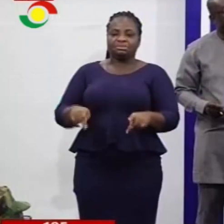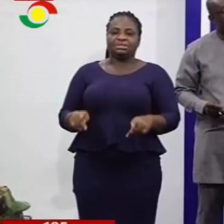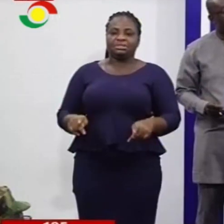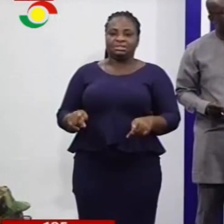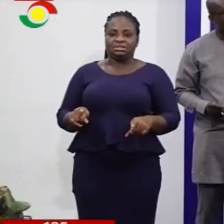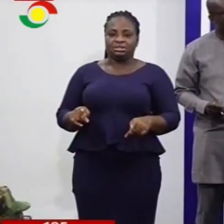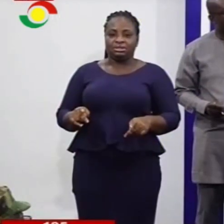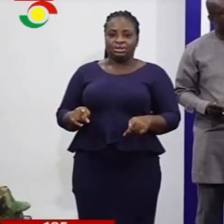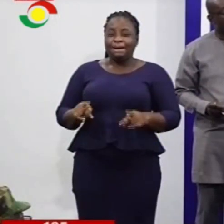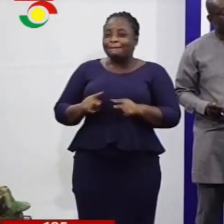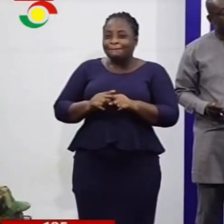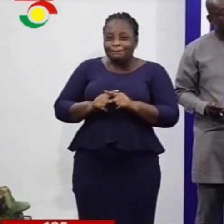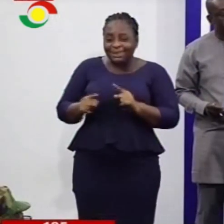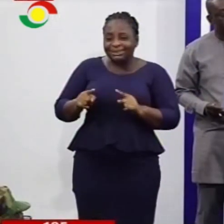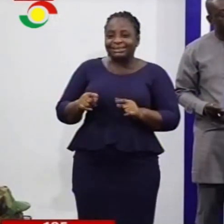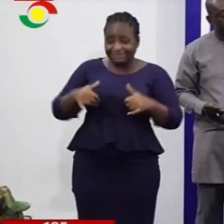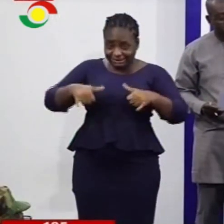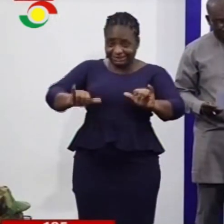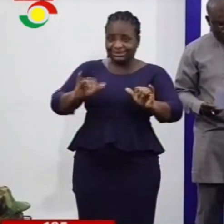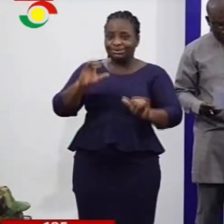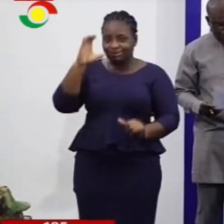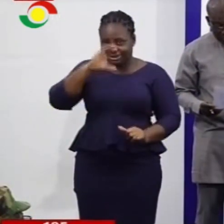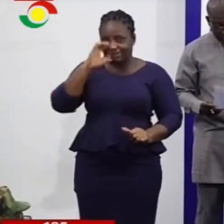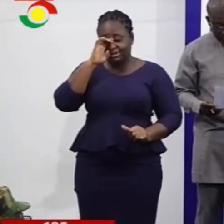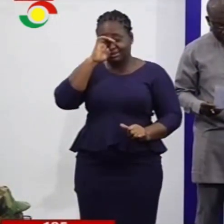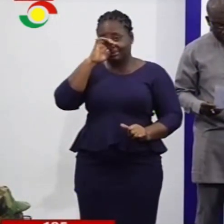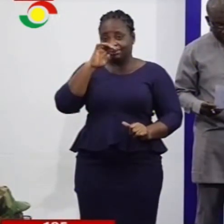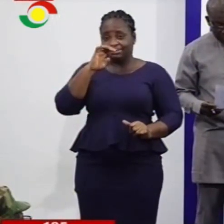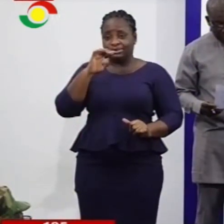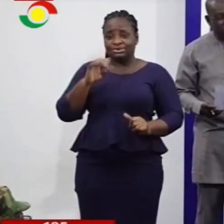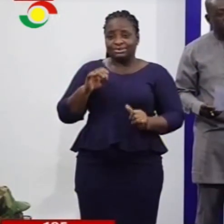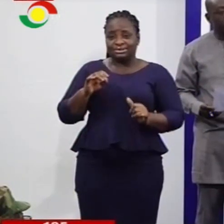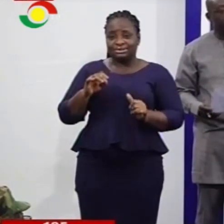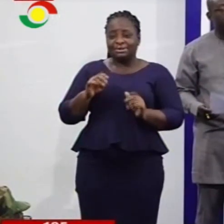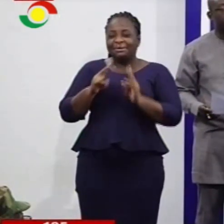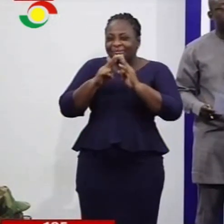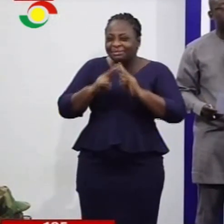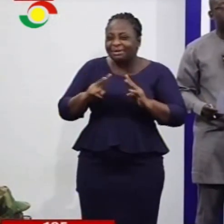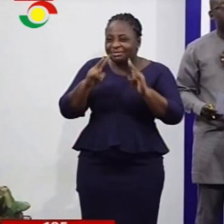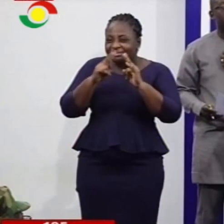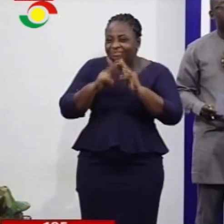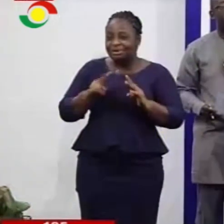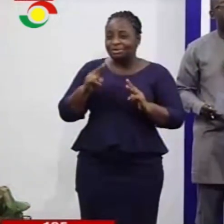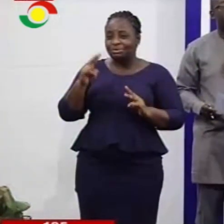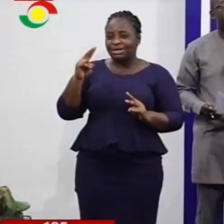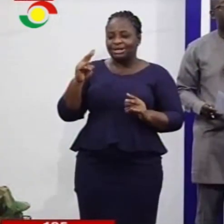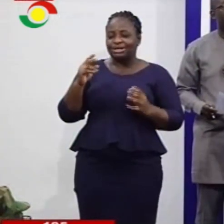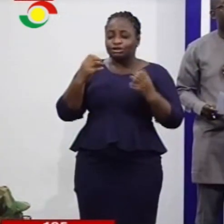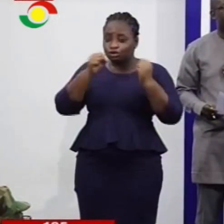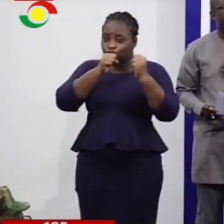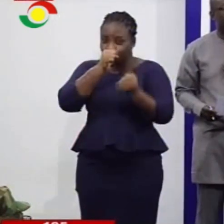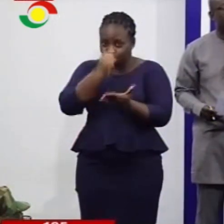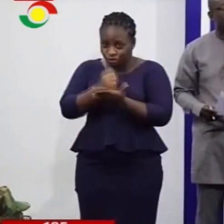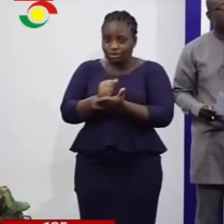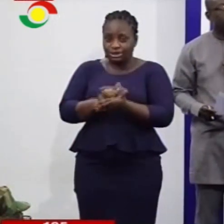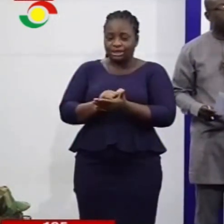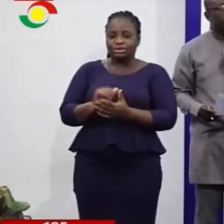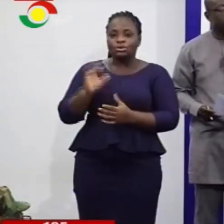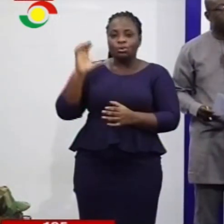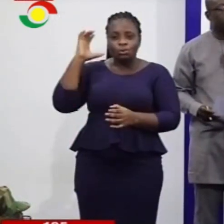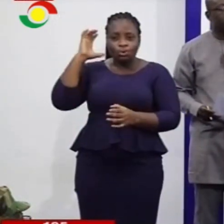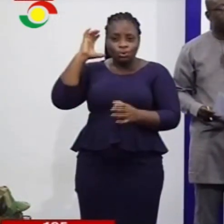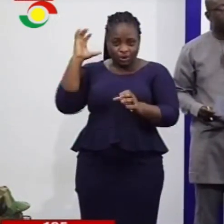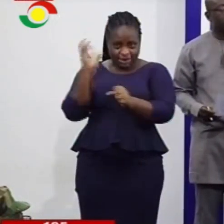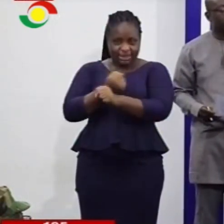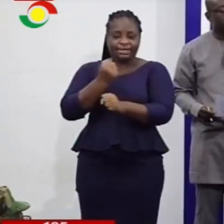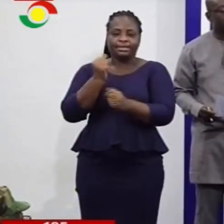him off the number of 10. So we are very optimistic that we can track that person and bring him back